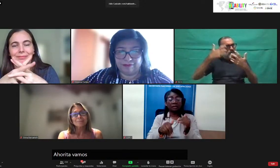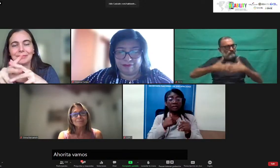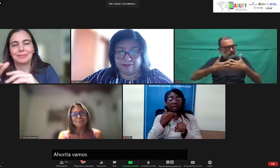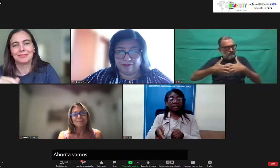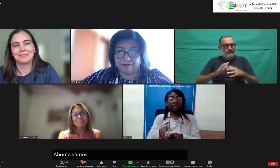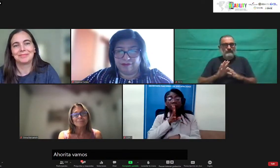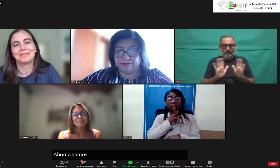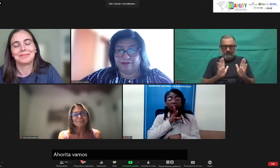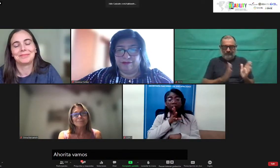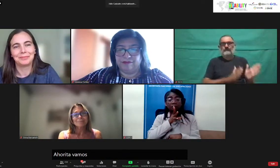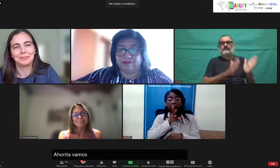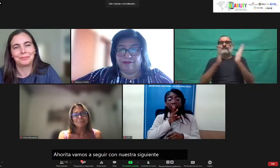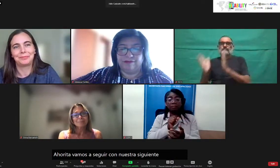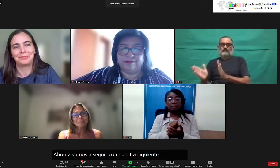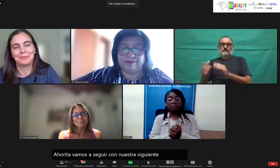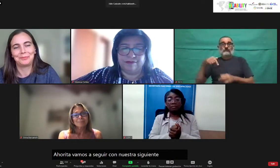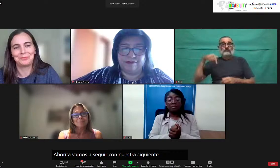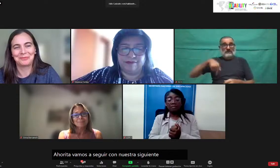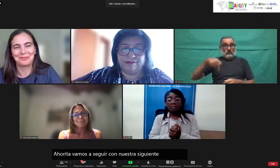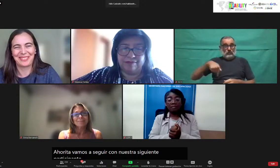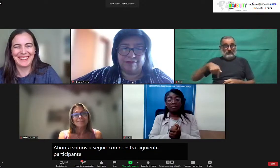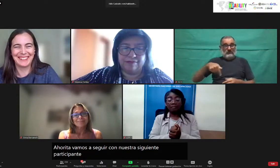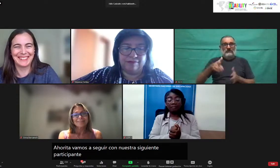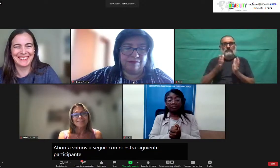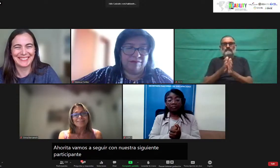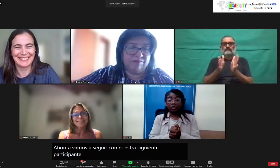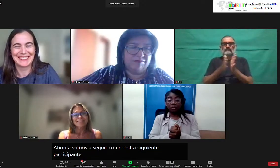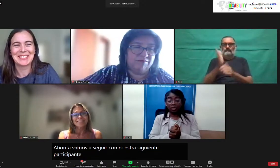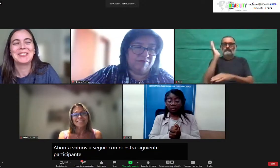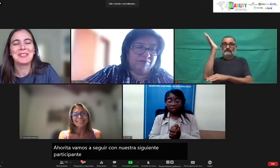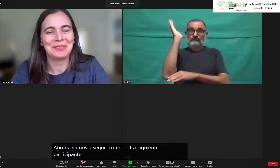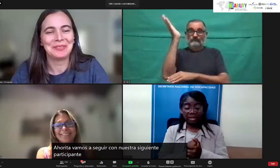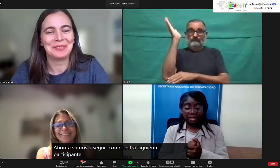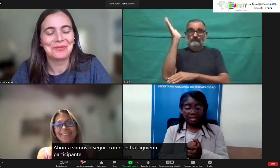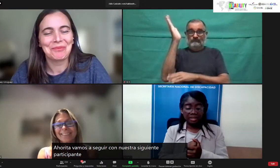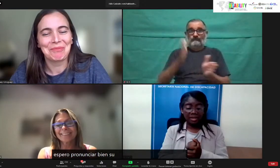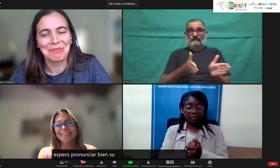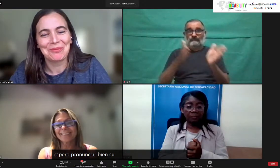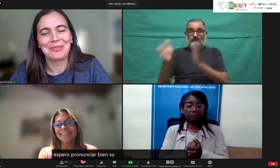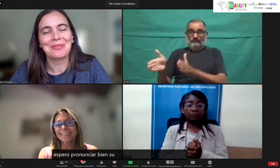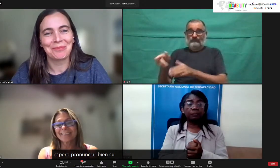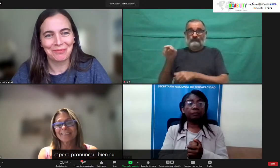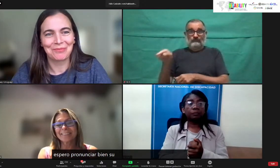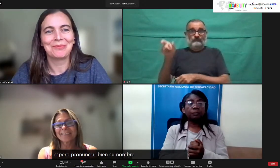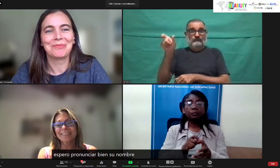continue with the next participant hopefully i